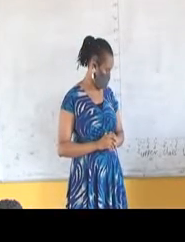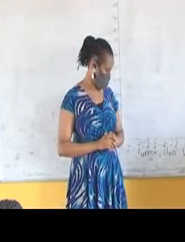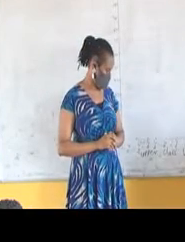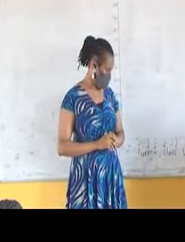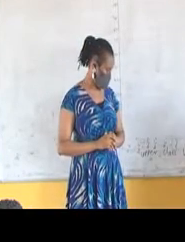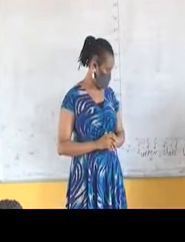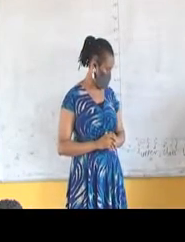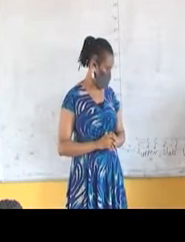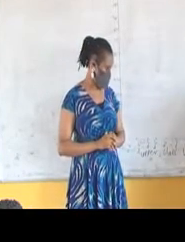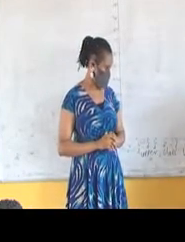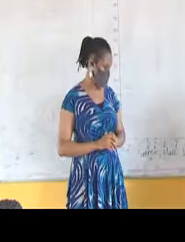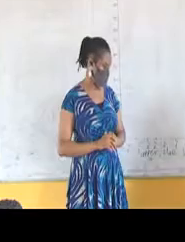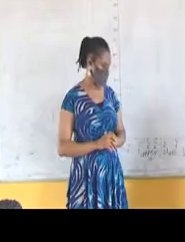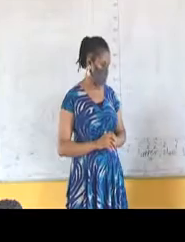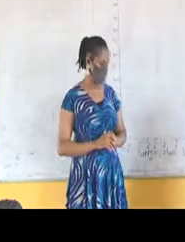100.5.